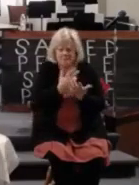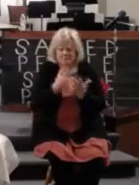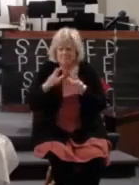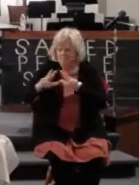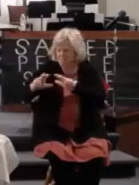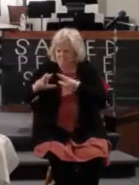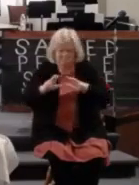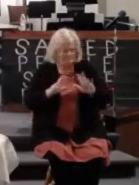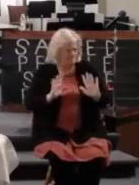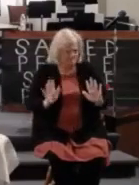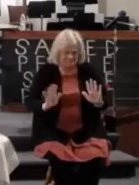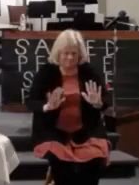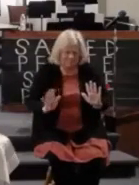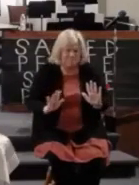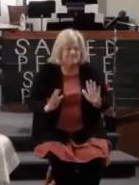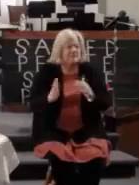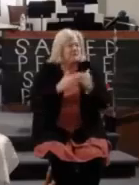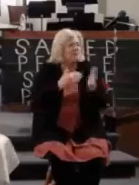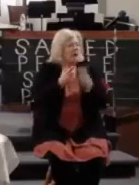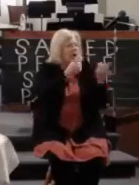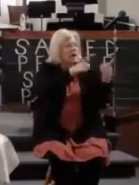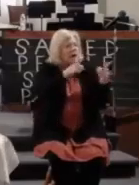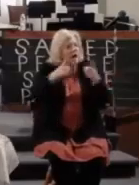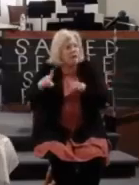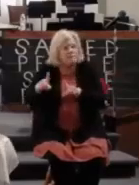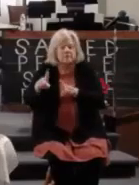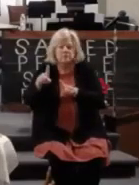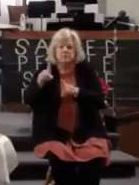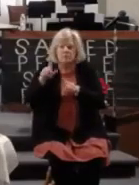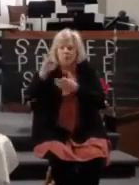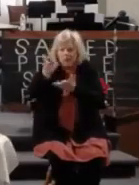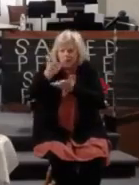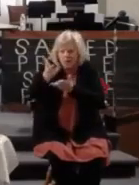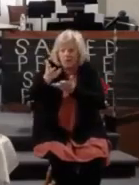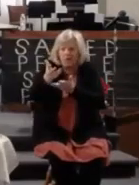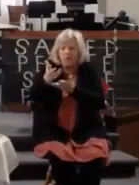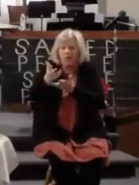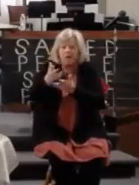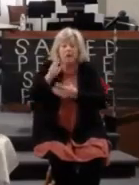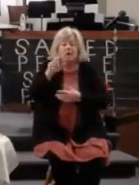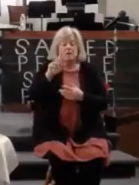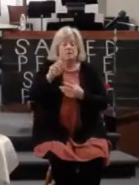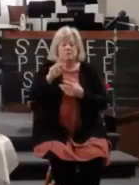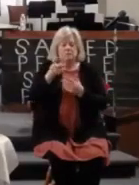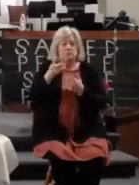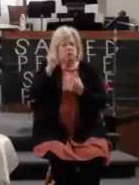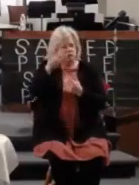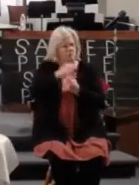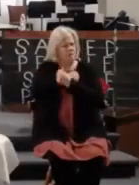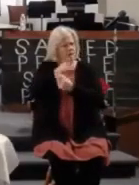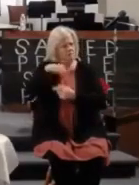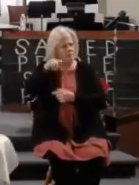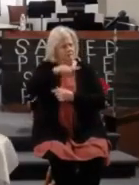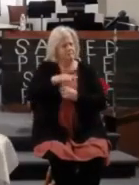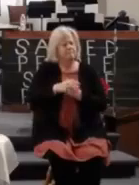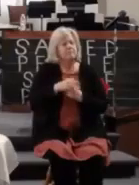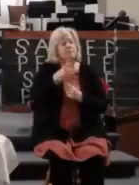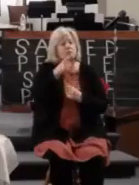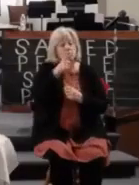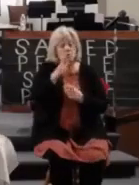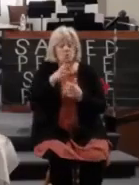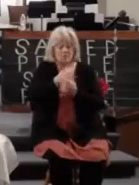Love others no matter what they have done to you. Thomas Kempis once said, "Whoever loves